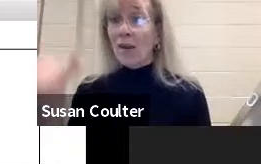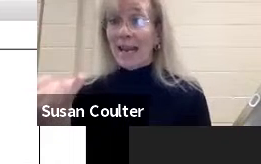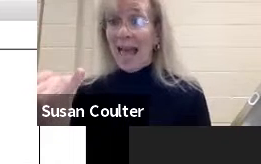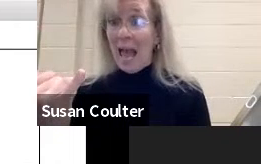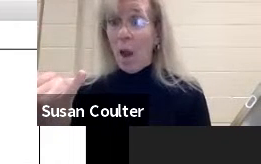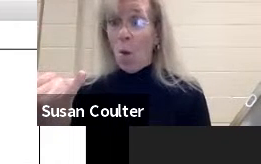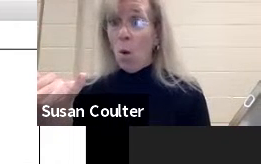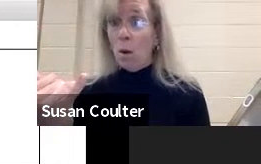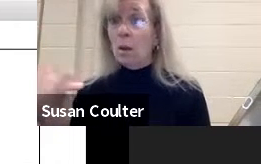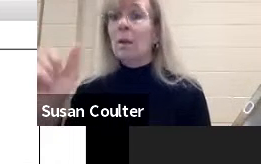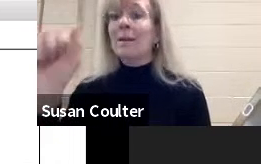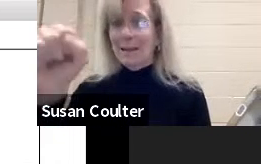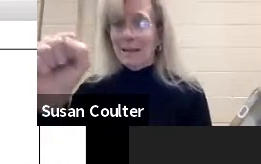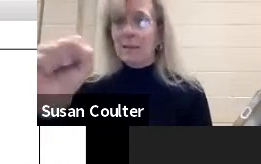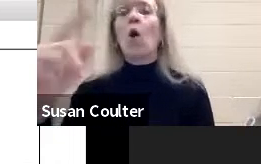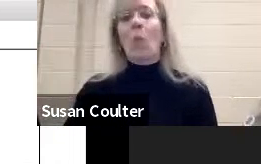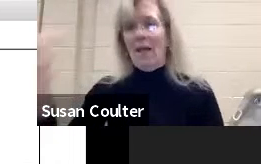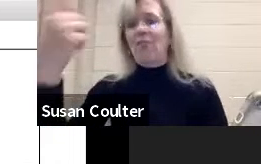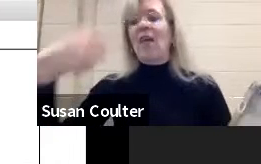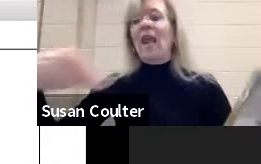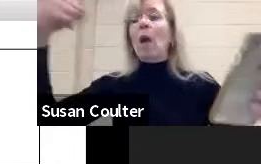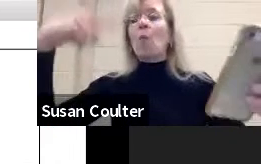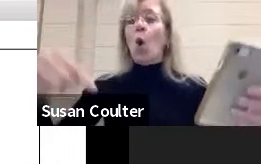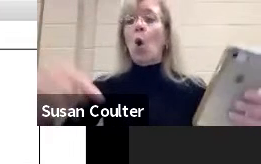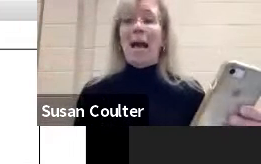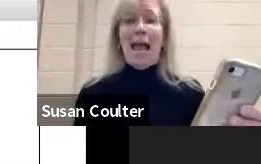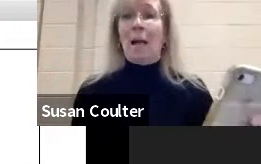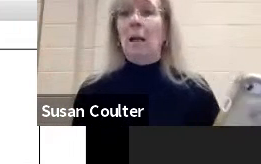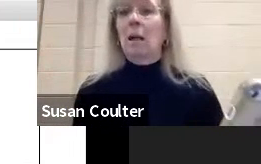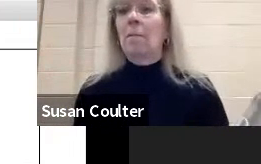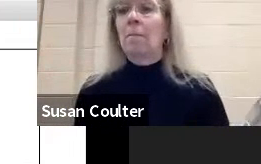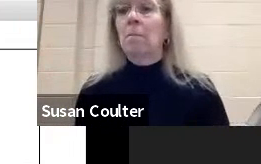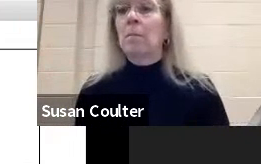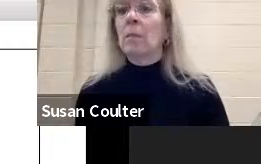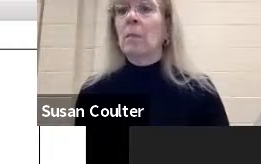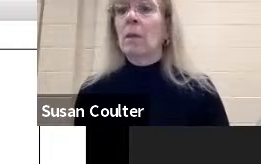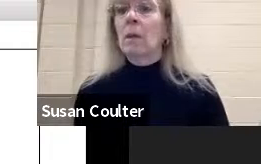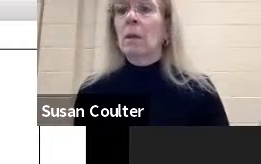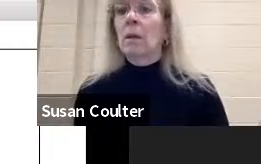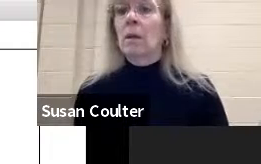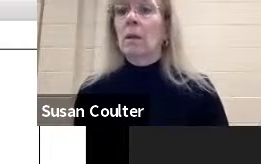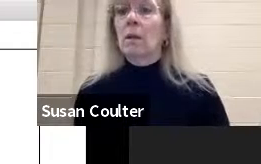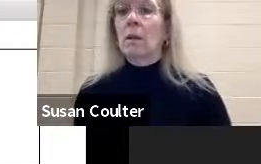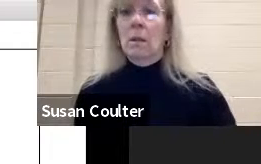Is it moving now? Yes, okay. Then I will go back.